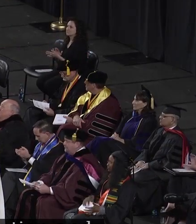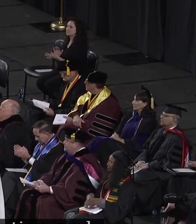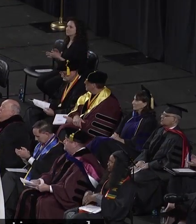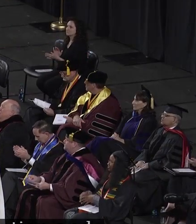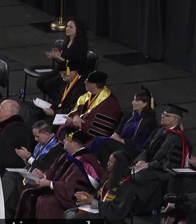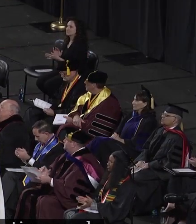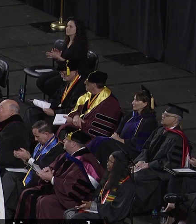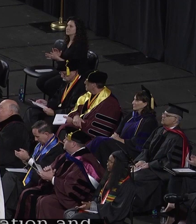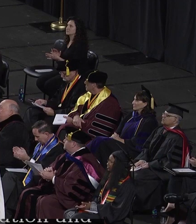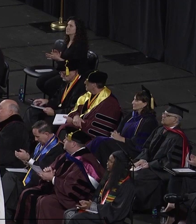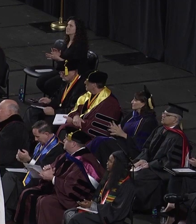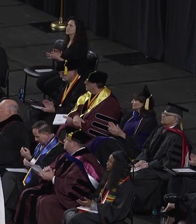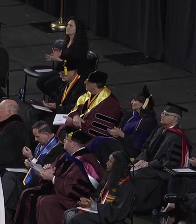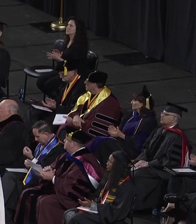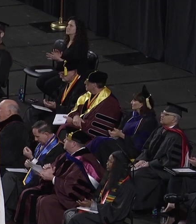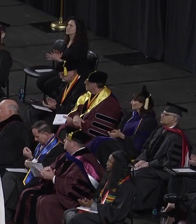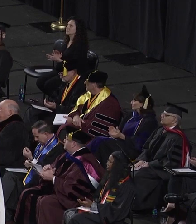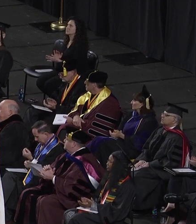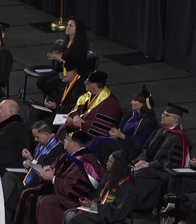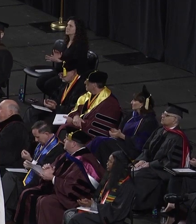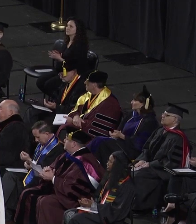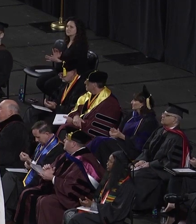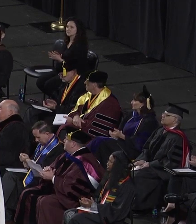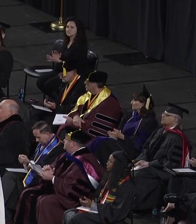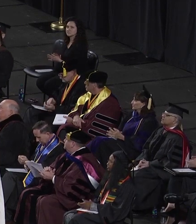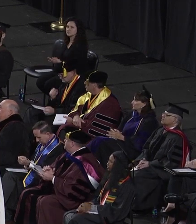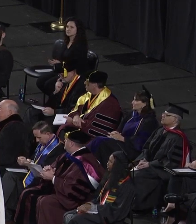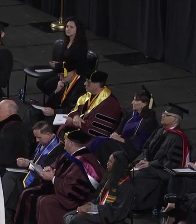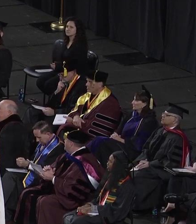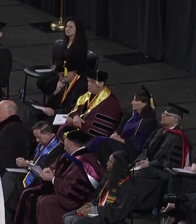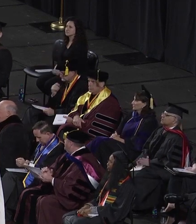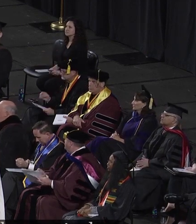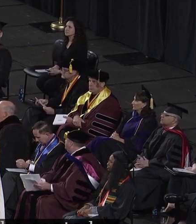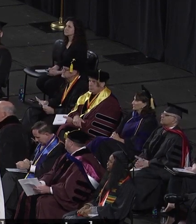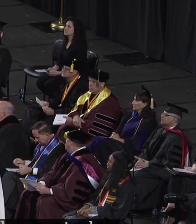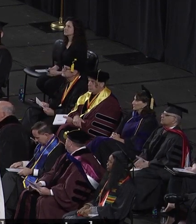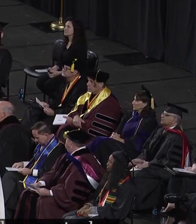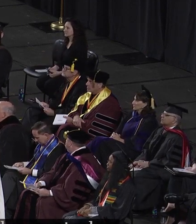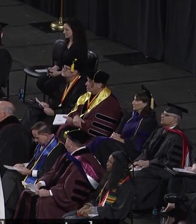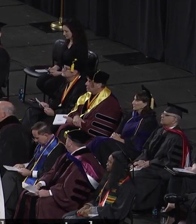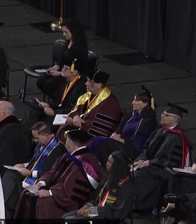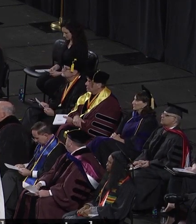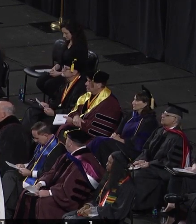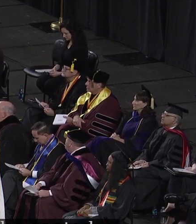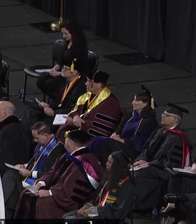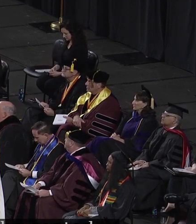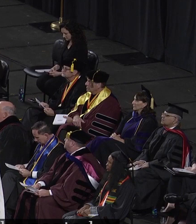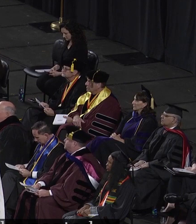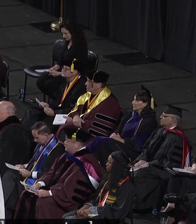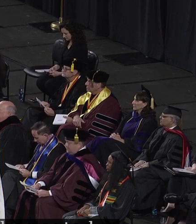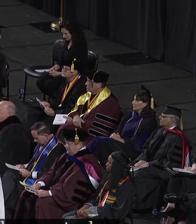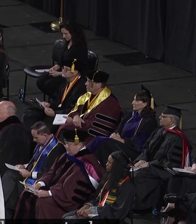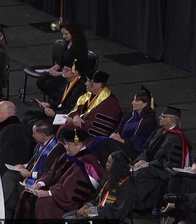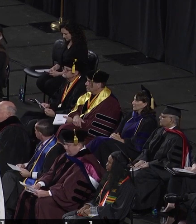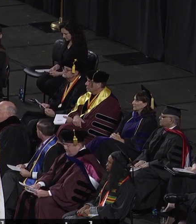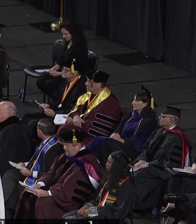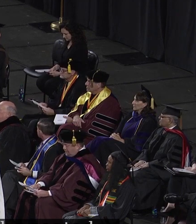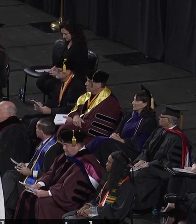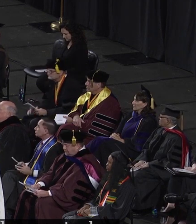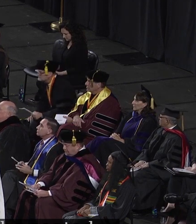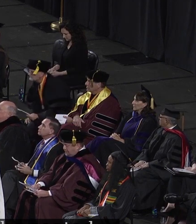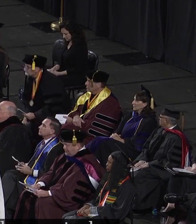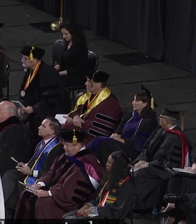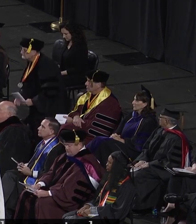can be seated. Thank you. Then the second row to my left, Dr.